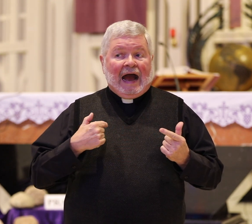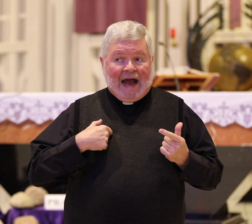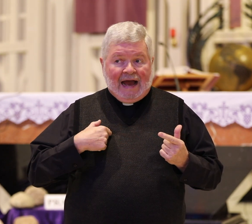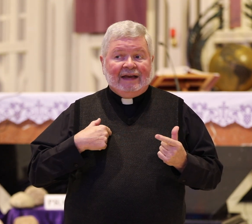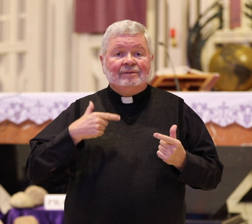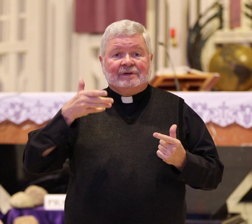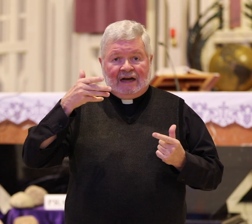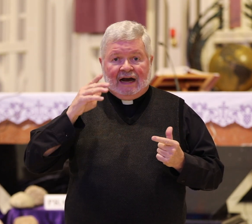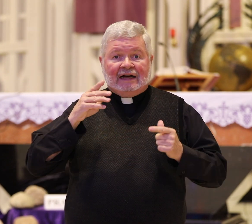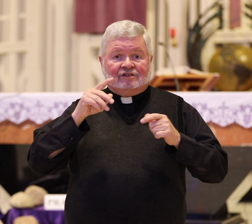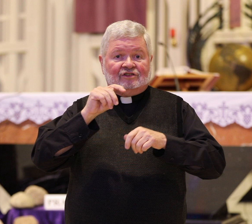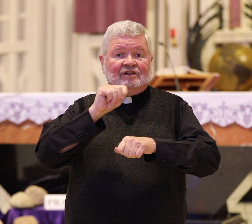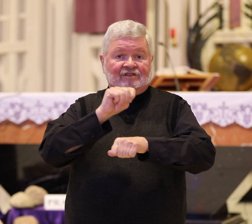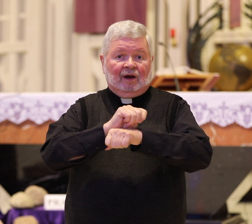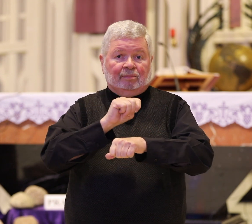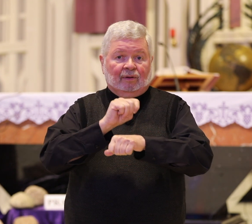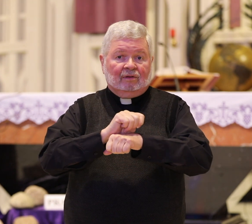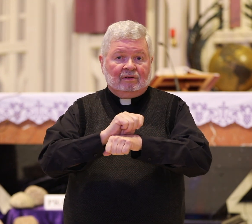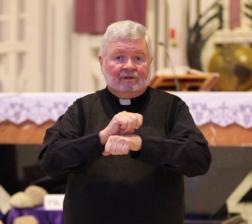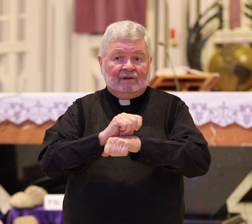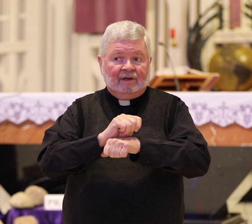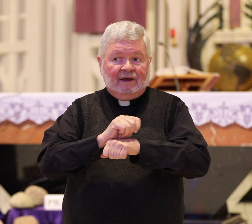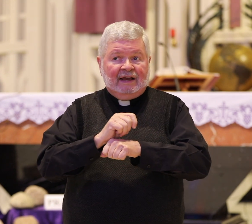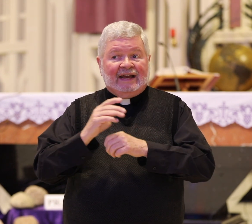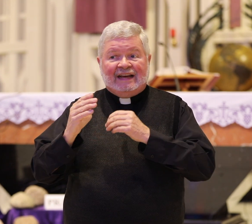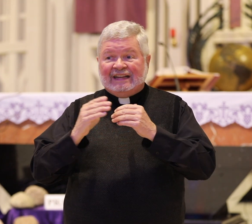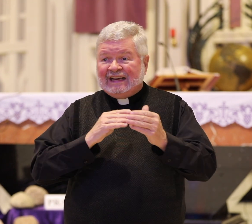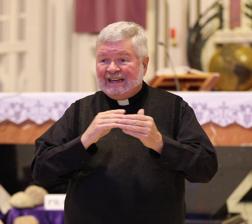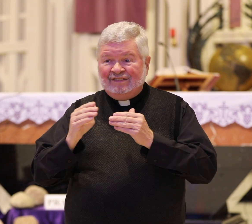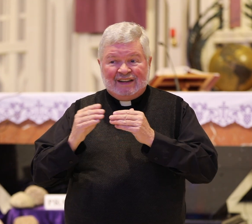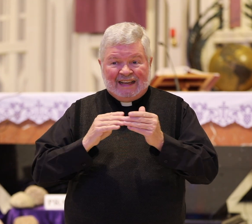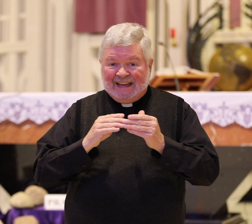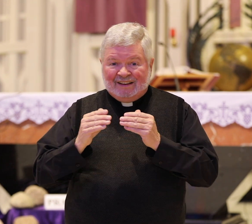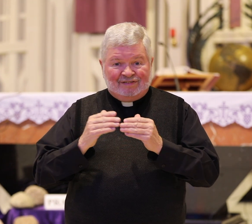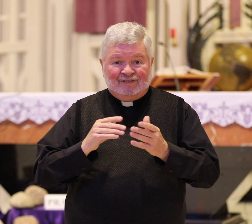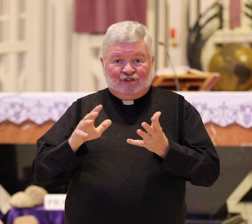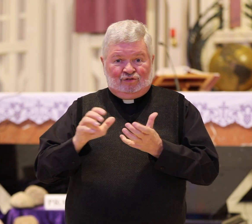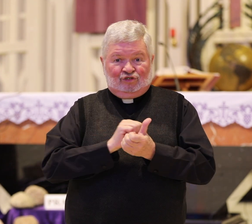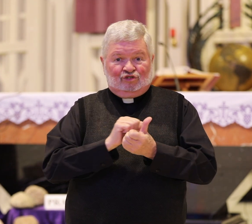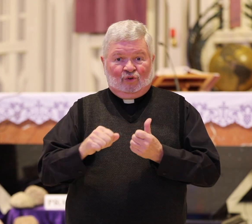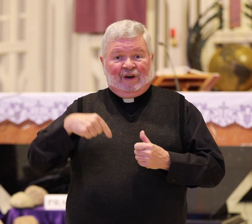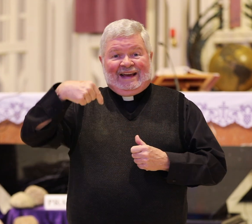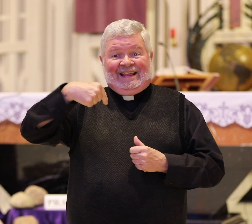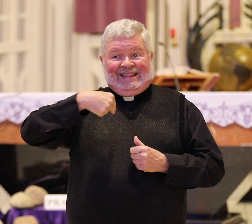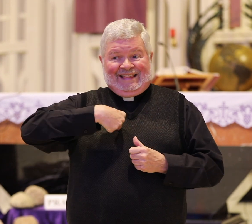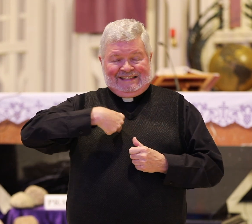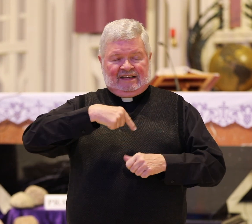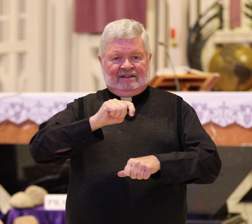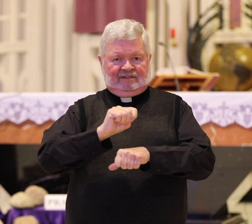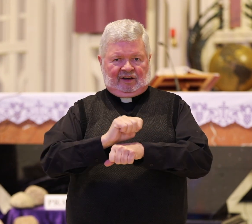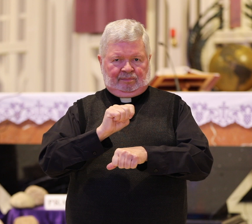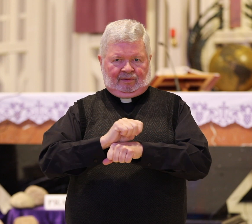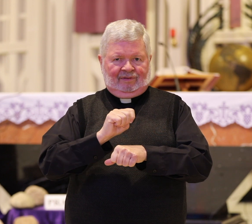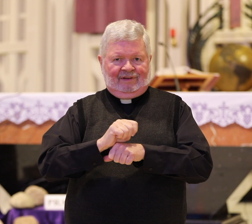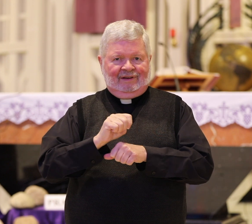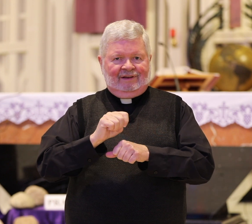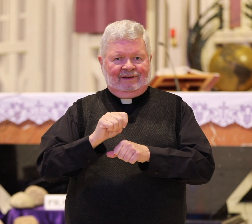I am God's temple. And even if you destroy this temple,